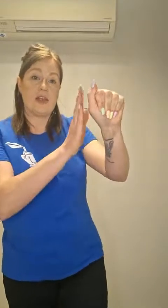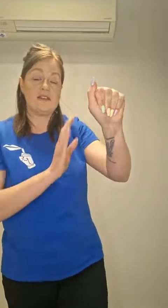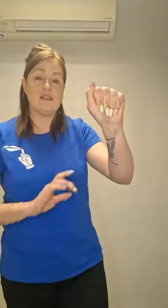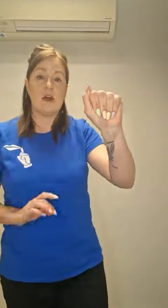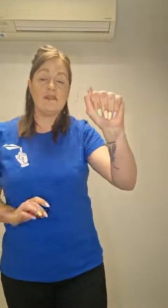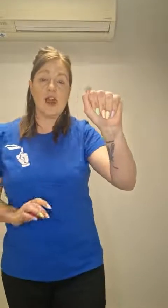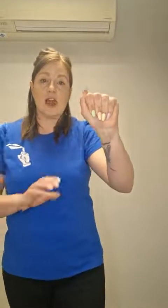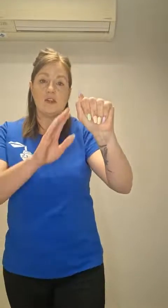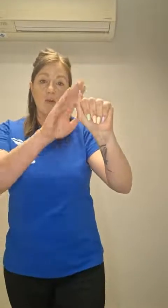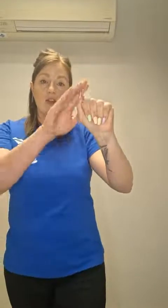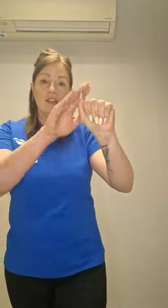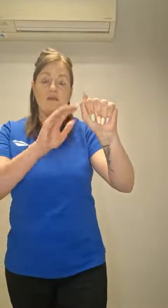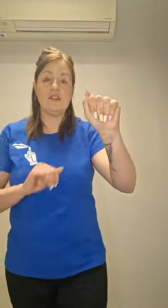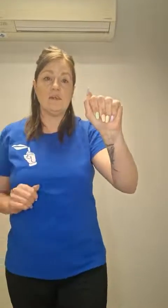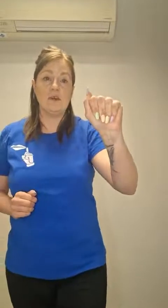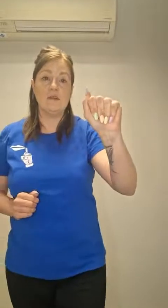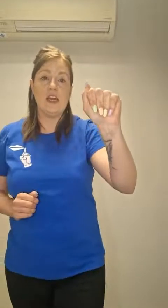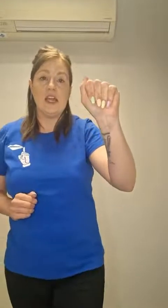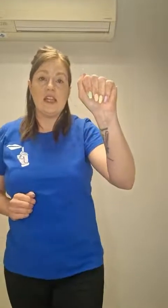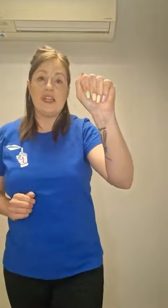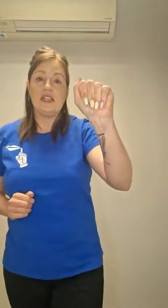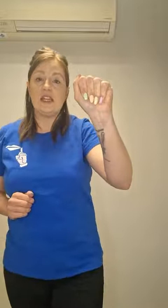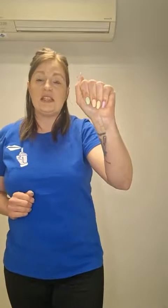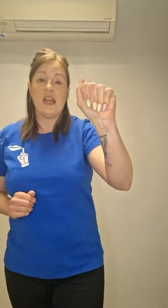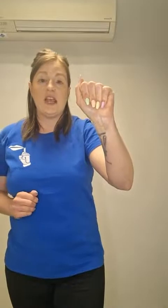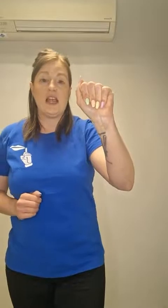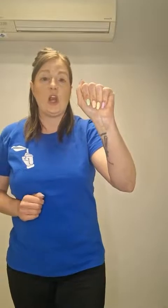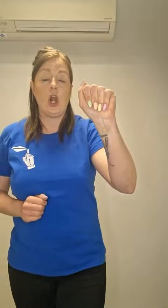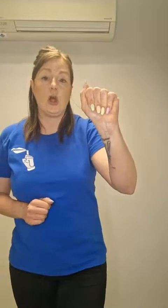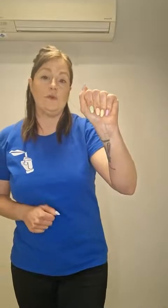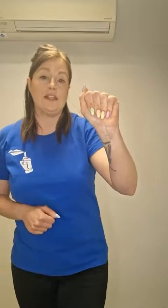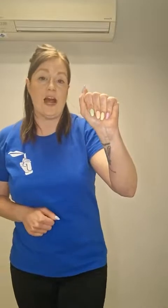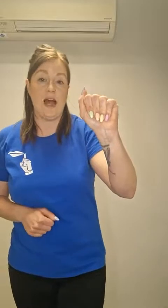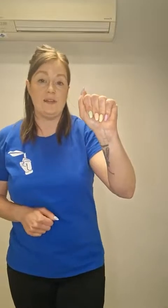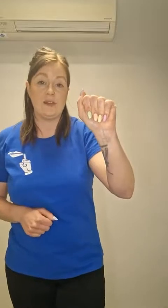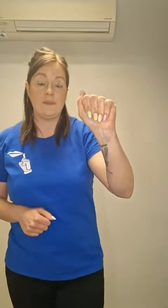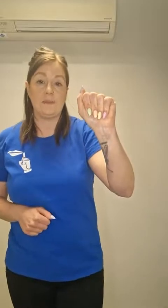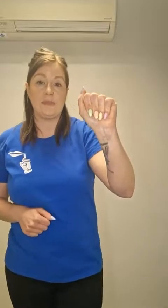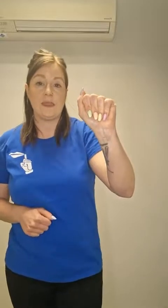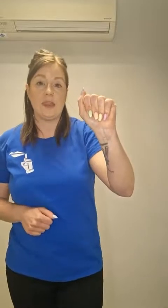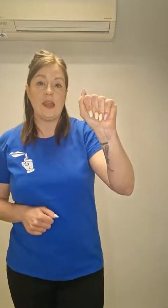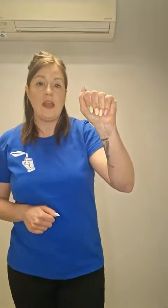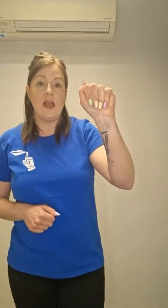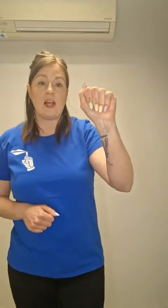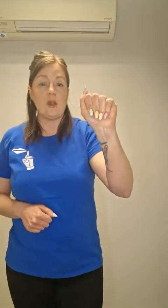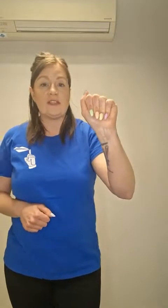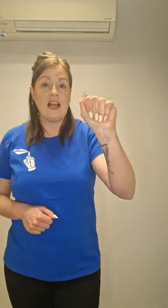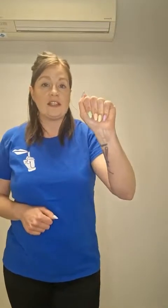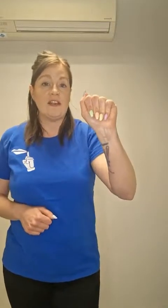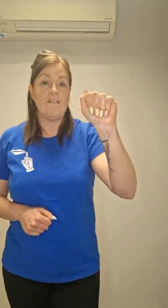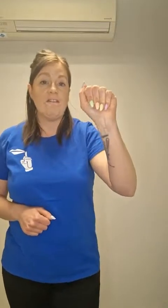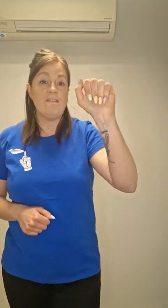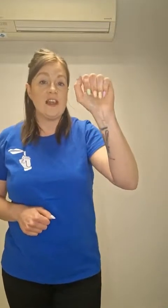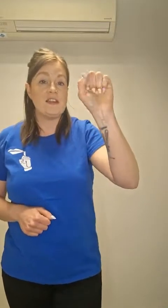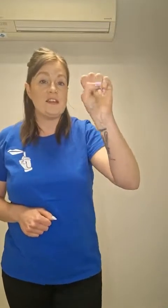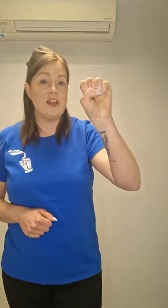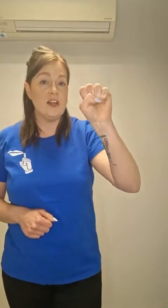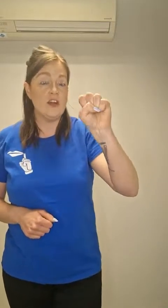the side of your hand, but nice and visible. This is then a closed hand. A closed hand and a fist look